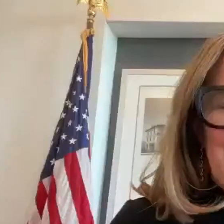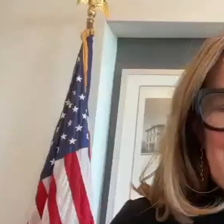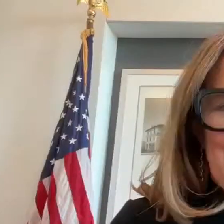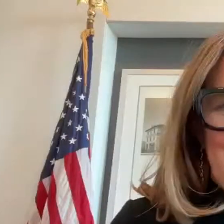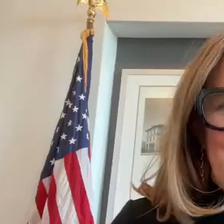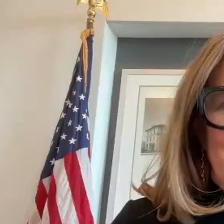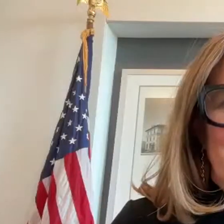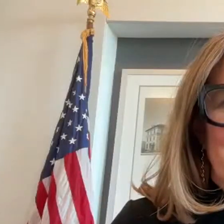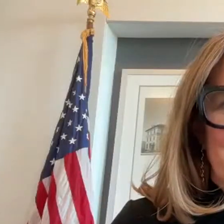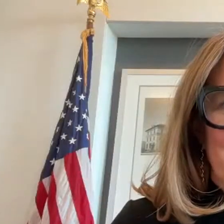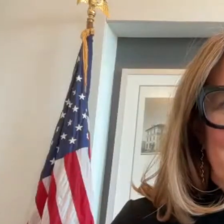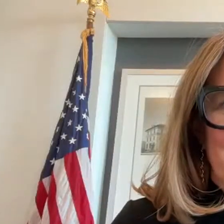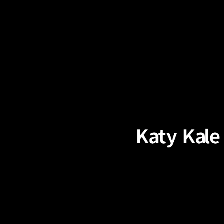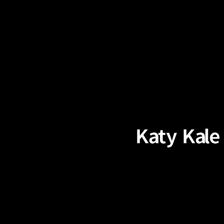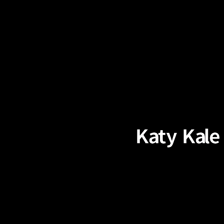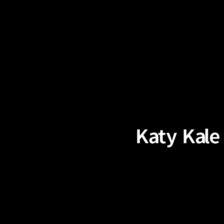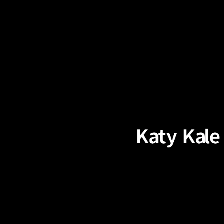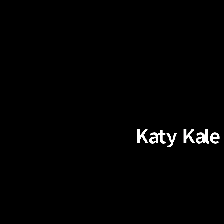Present.